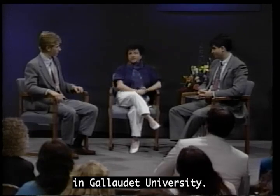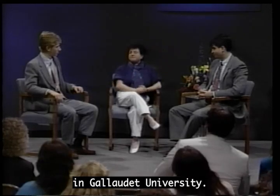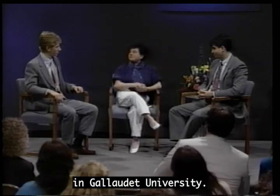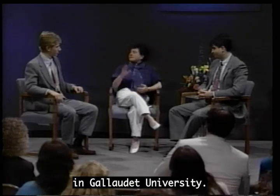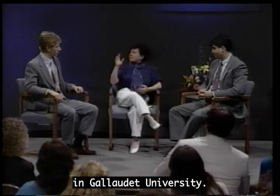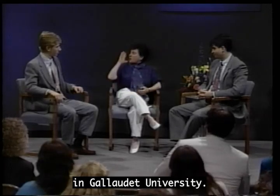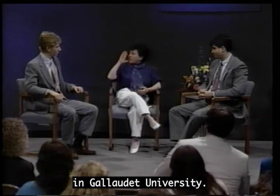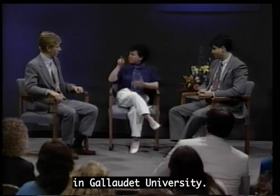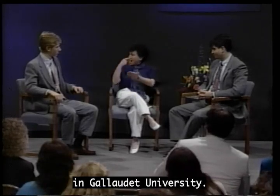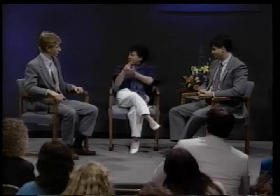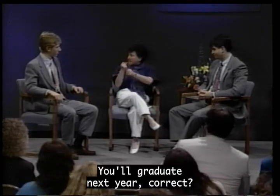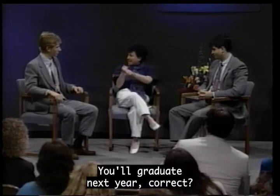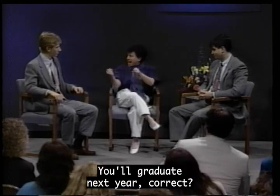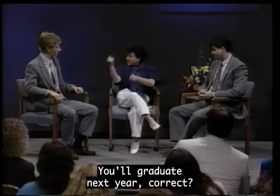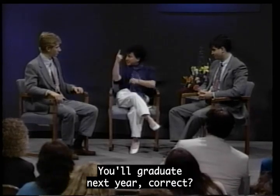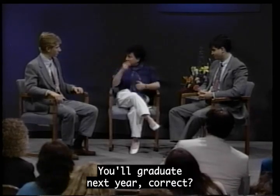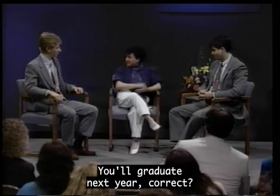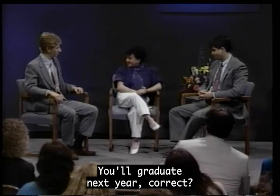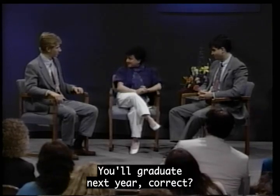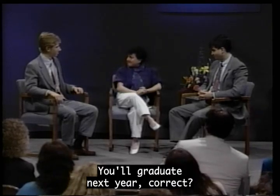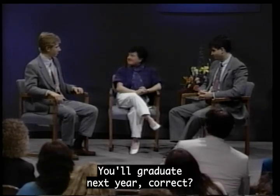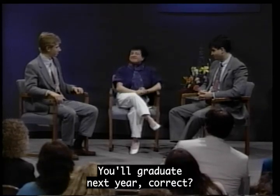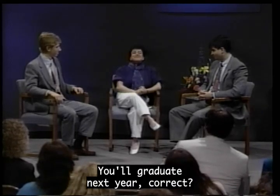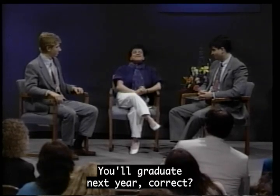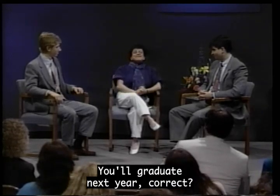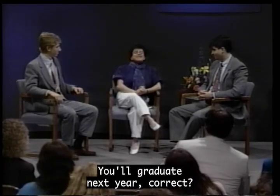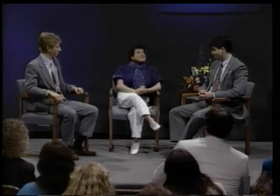University. You'll graduate next year, correct? Yes.